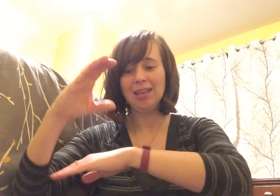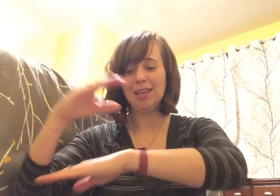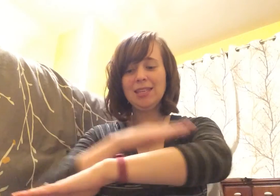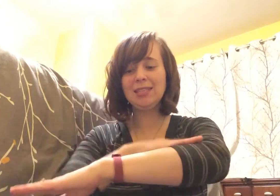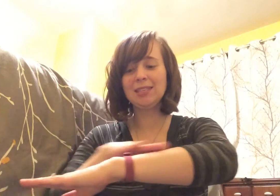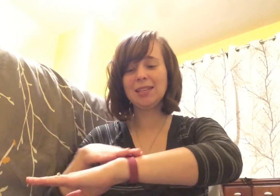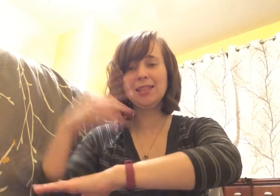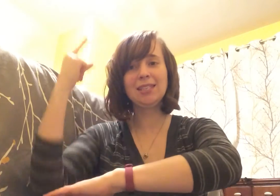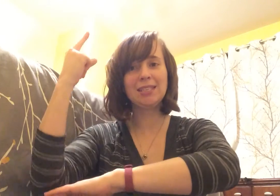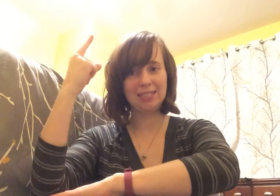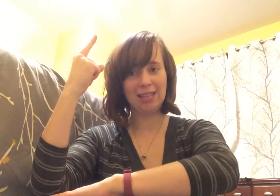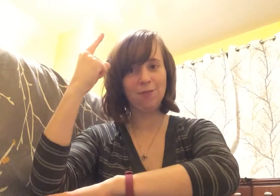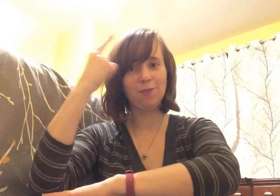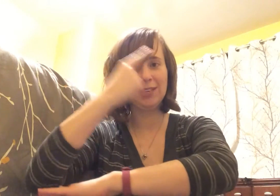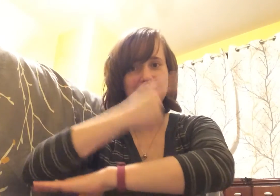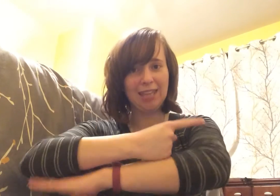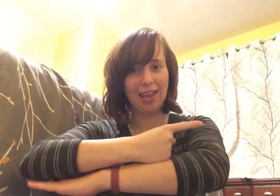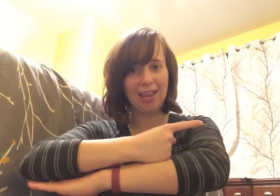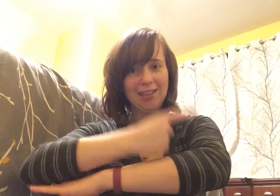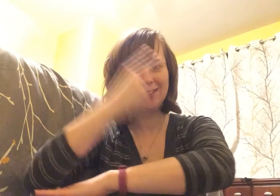and this is the sign for day.